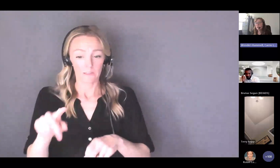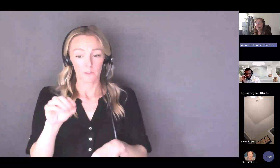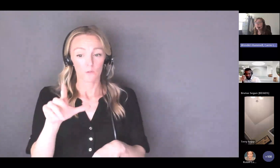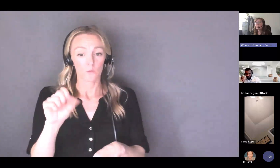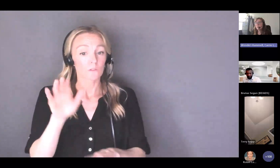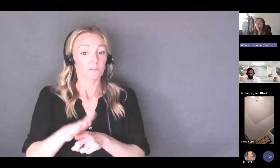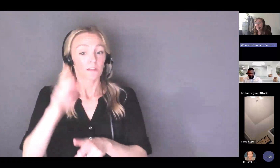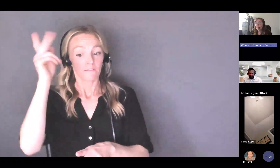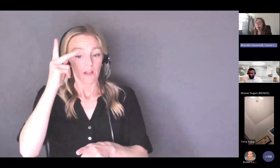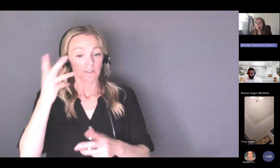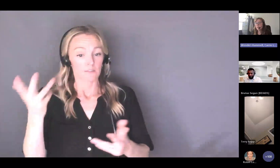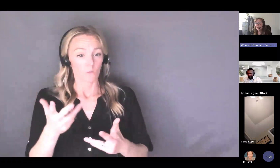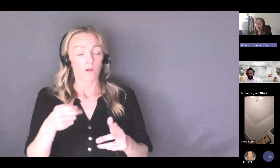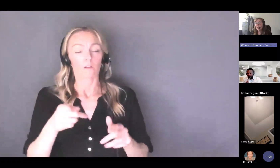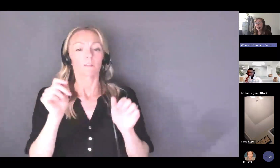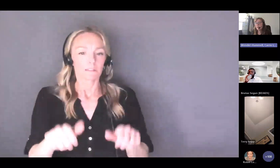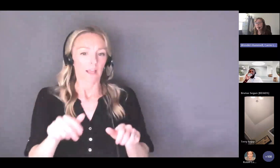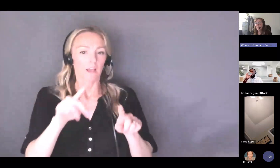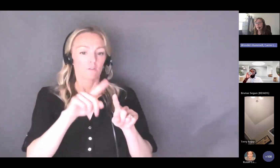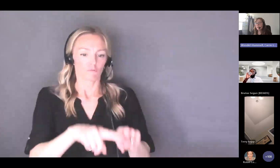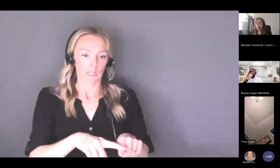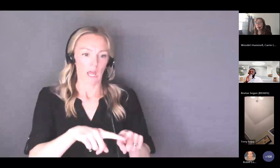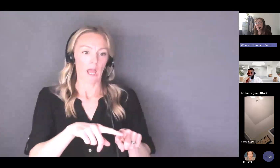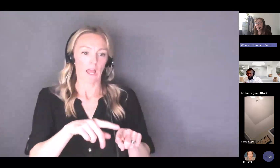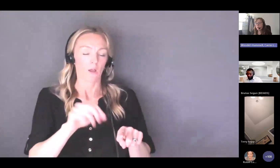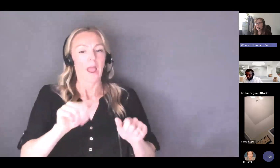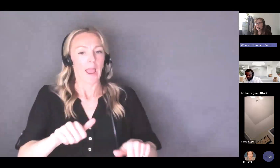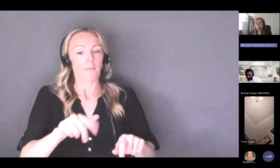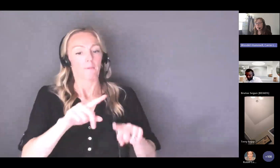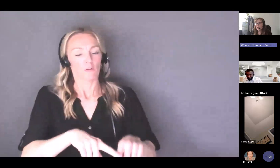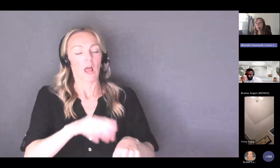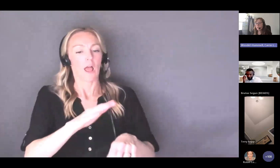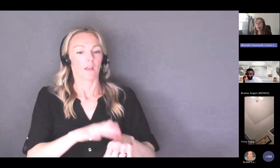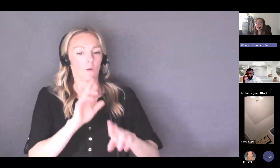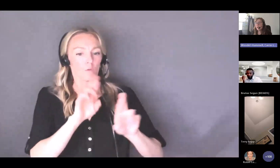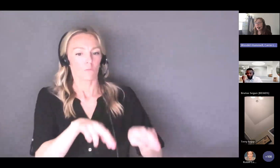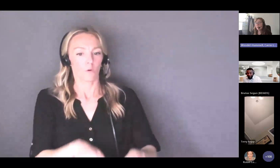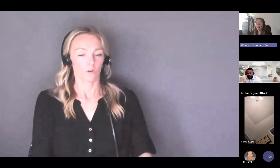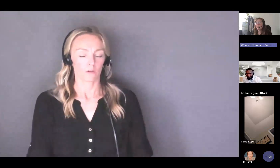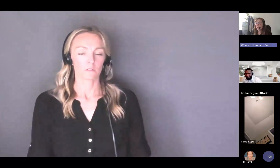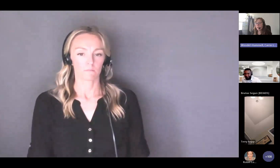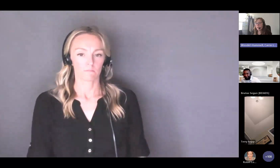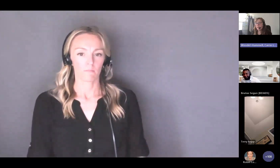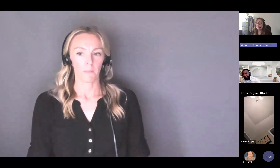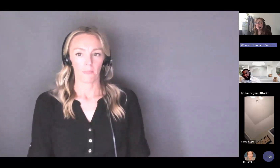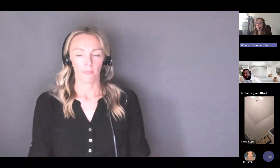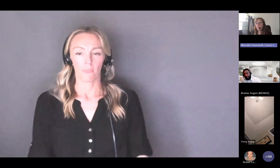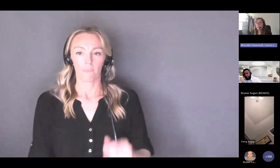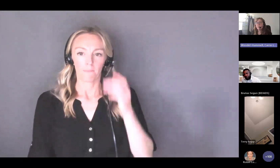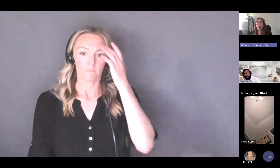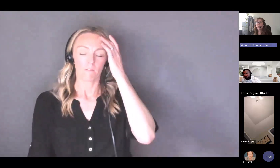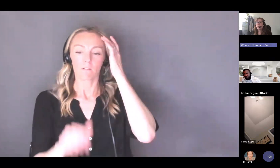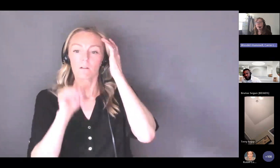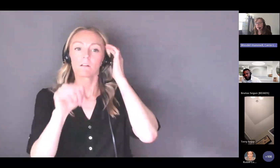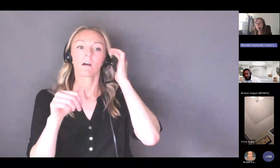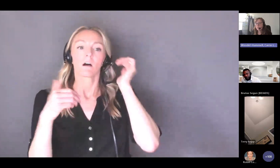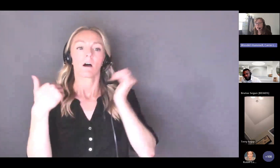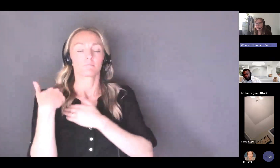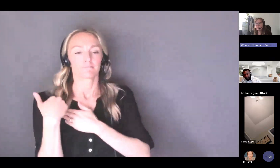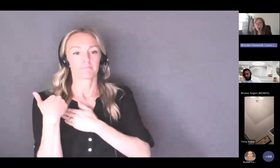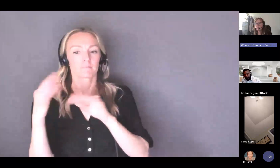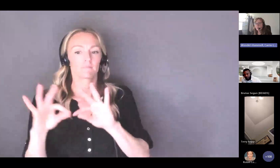that you should be able to rely on report and not burden families with